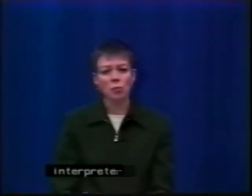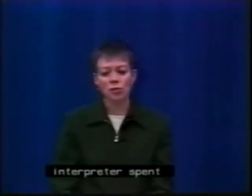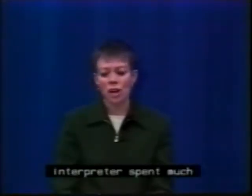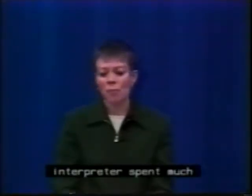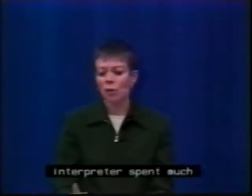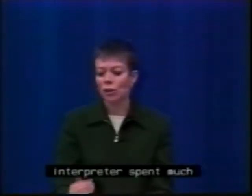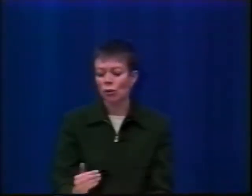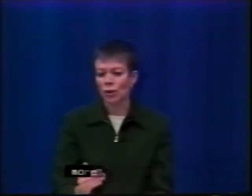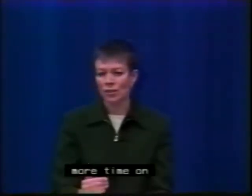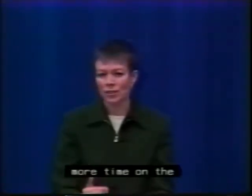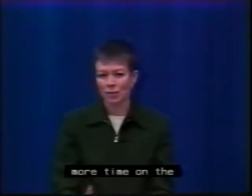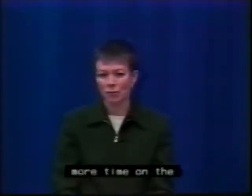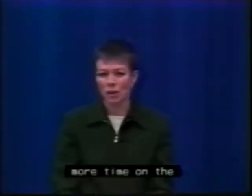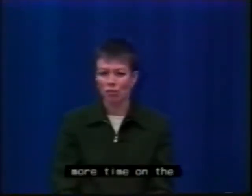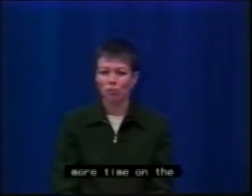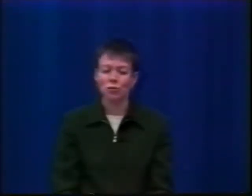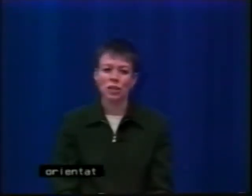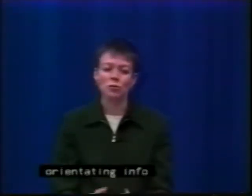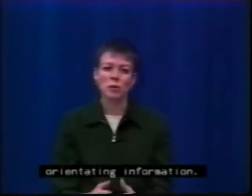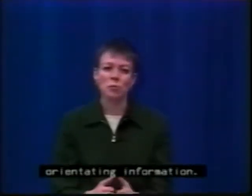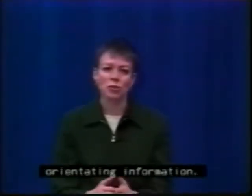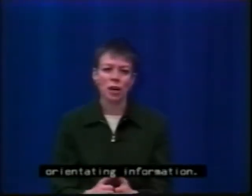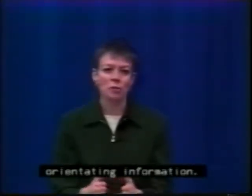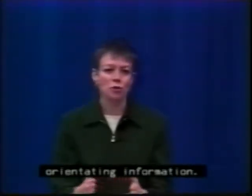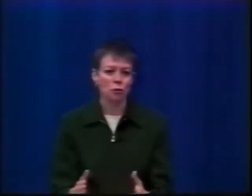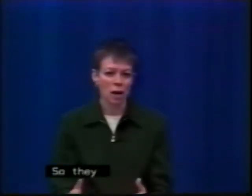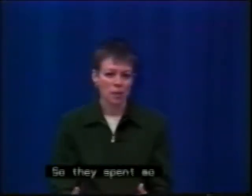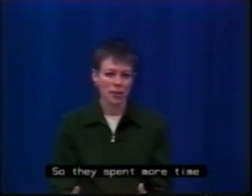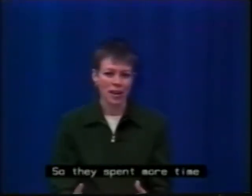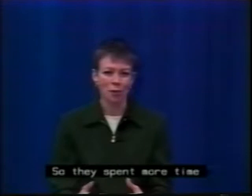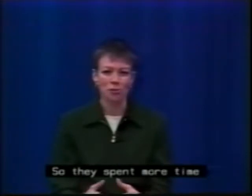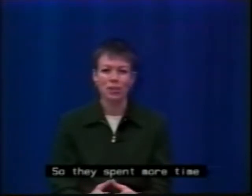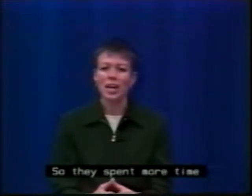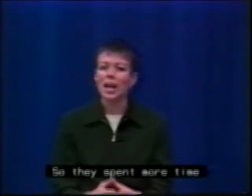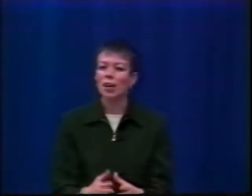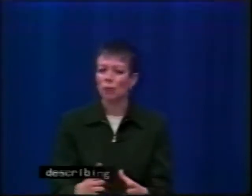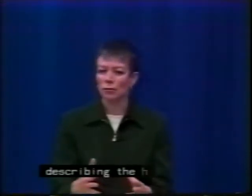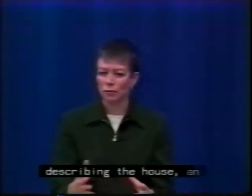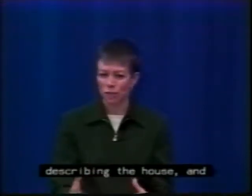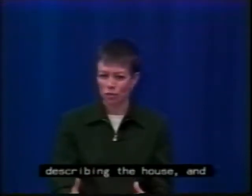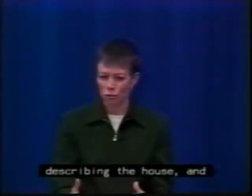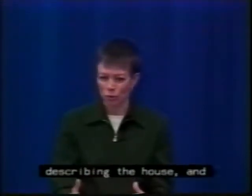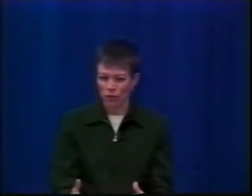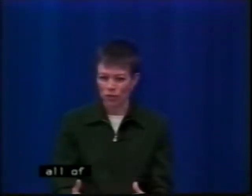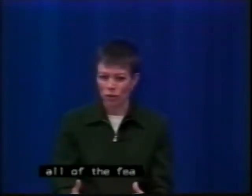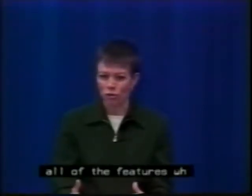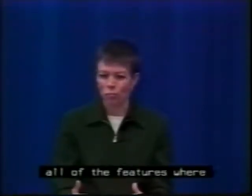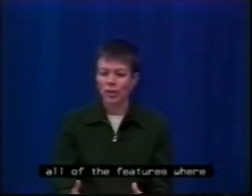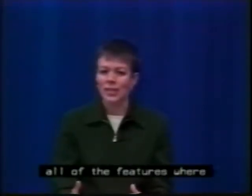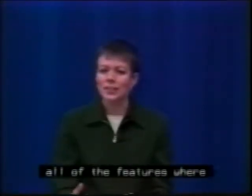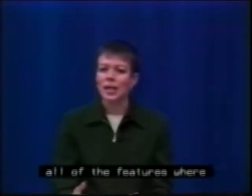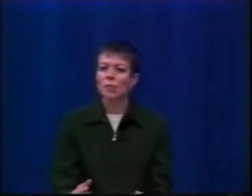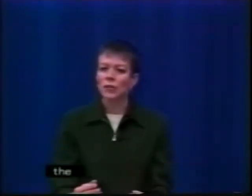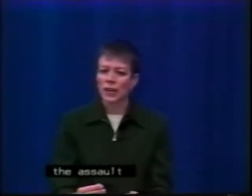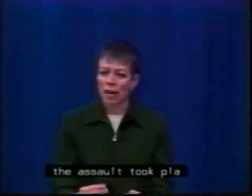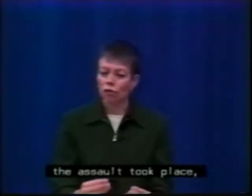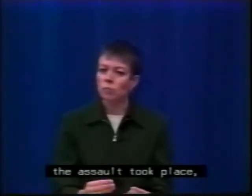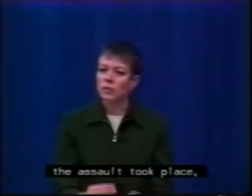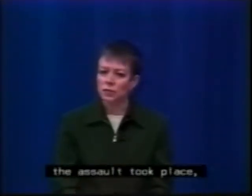more time on the orienting information. So they spent more time describing the house and all of the features where the assault took place, but they actually missed